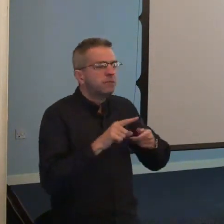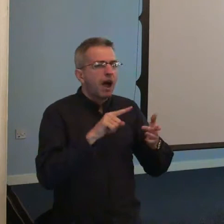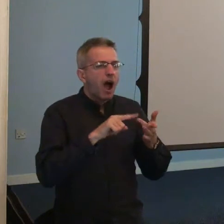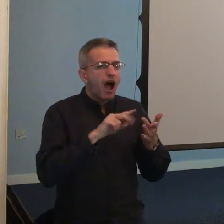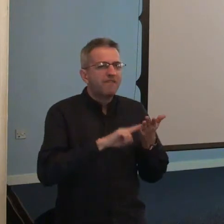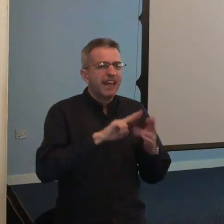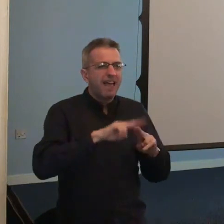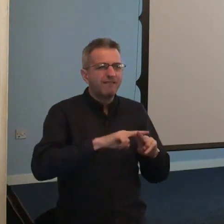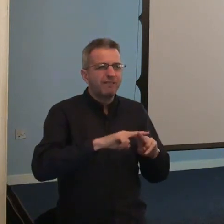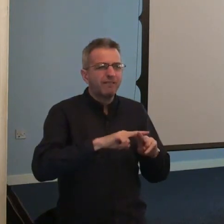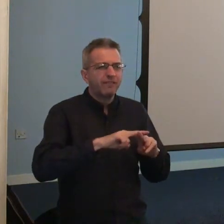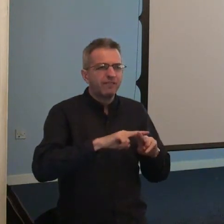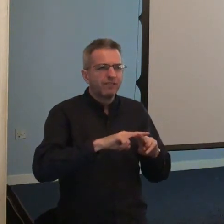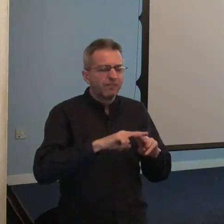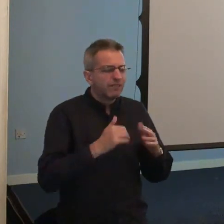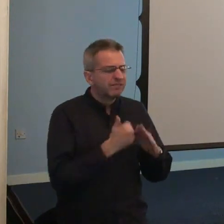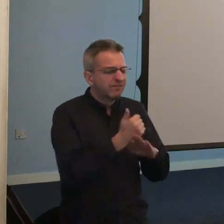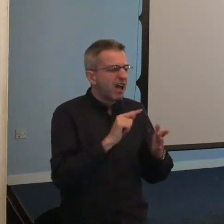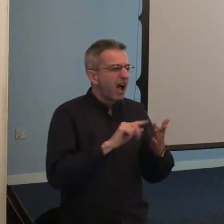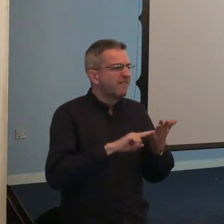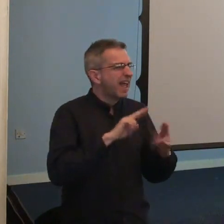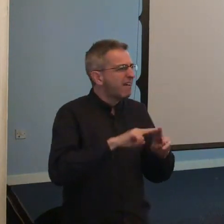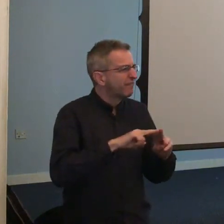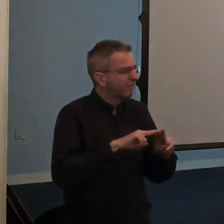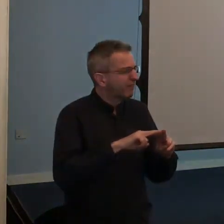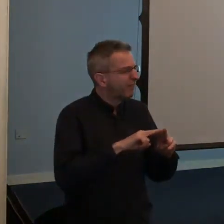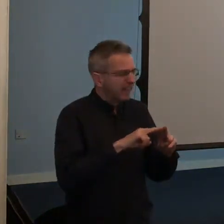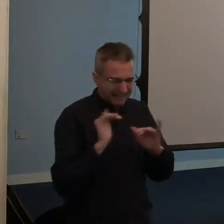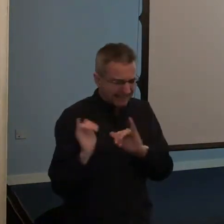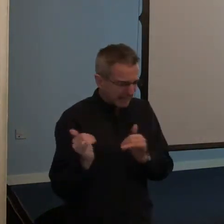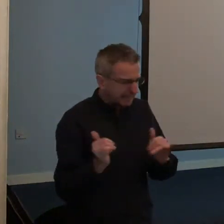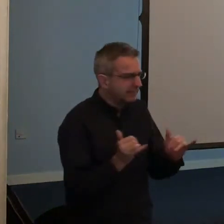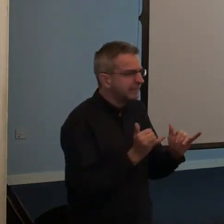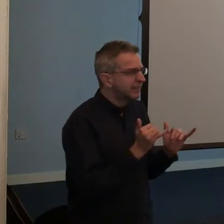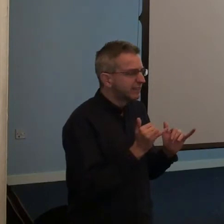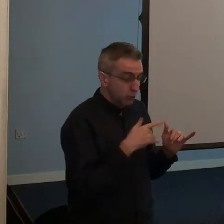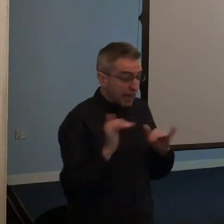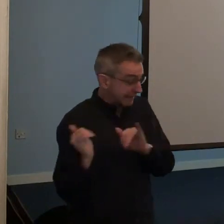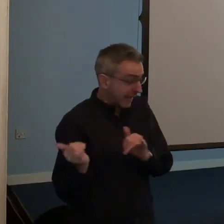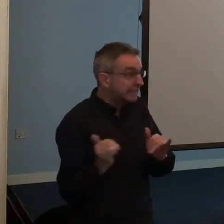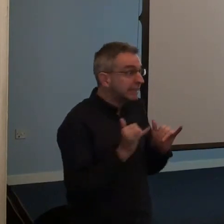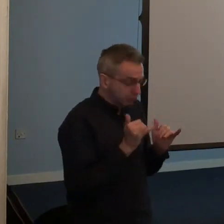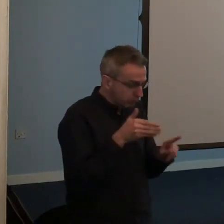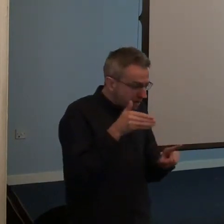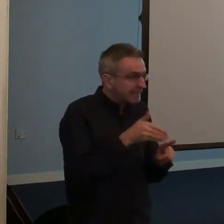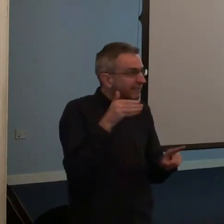have an abortion. Specifically, I'm talking about deaf fetuses. Also, you see that through IVF. where people can test now